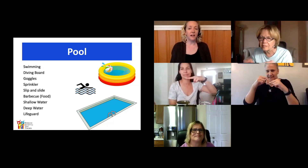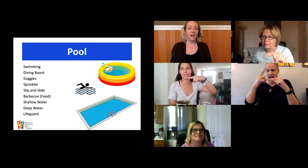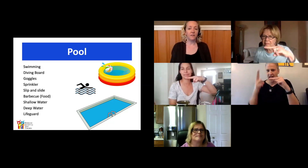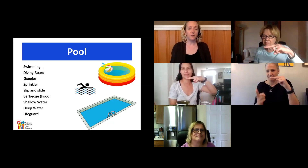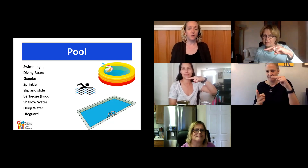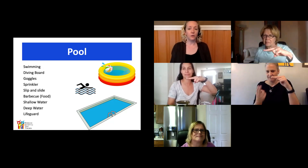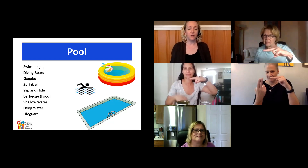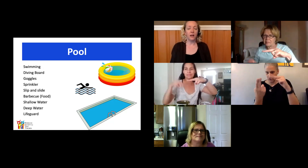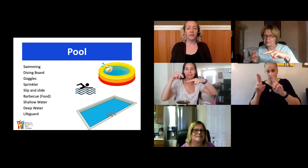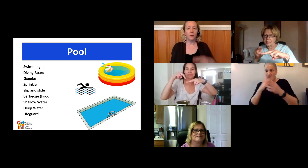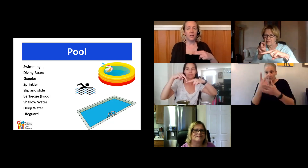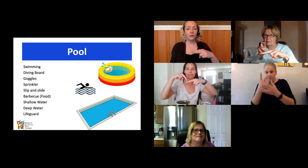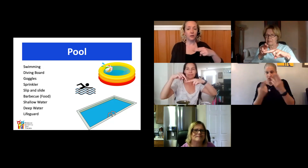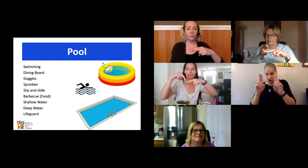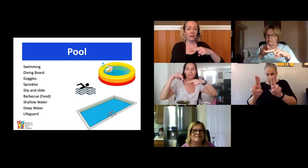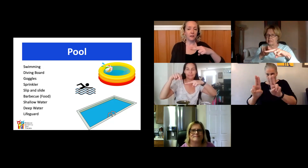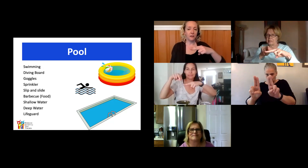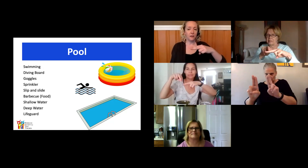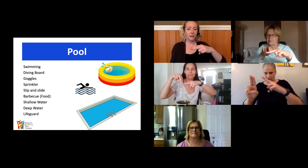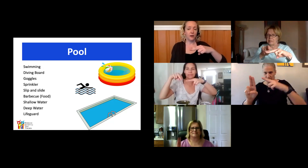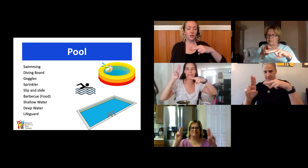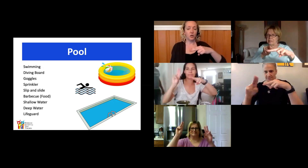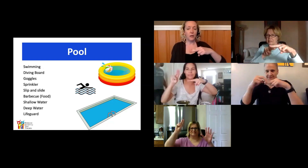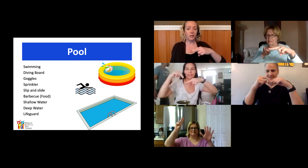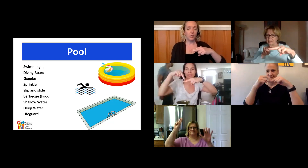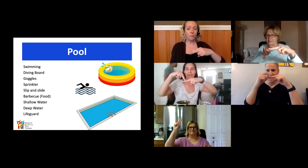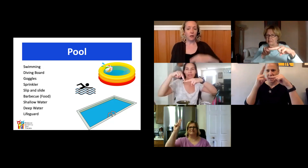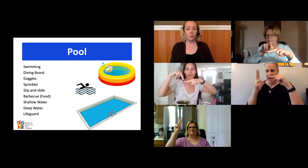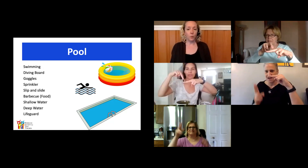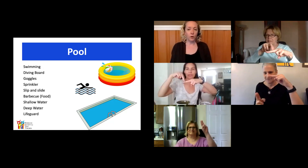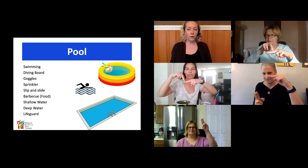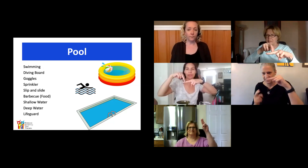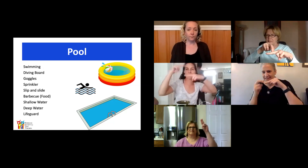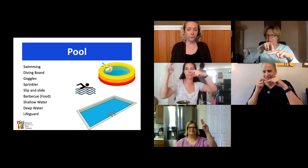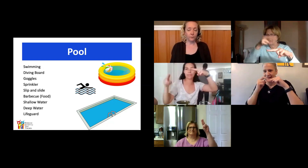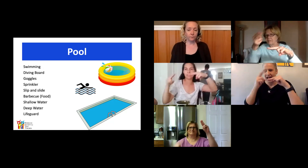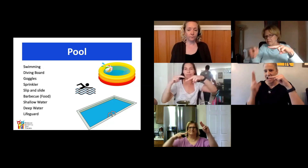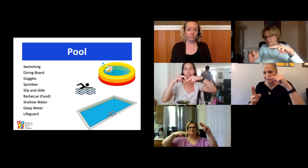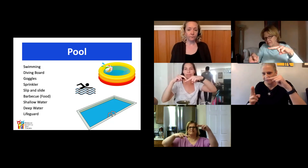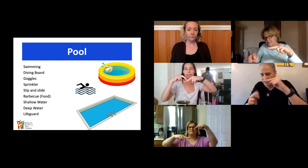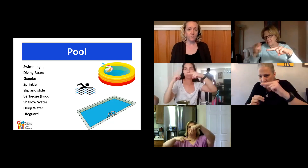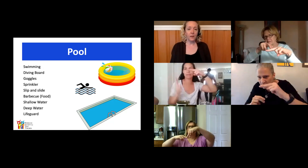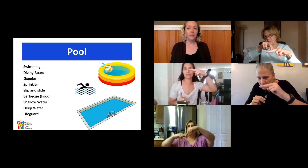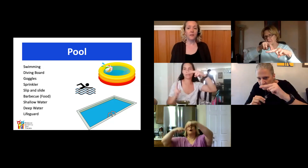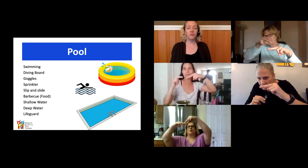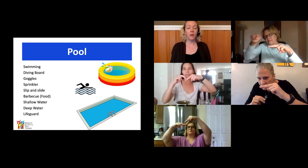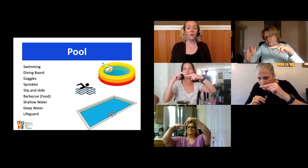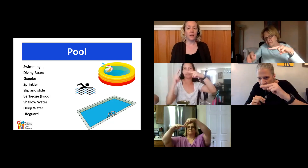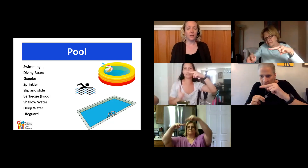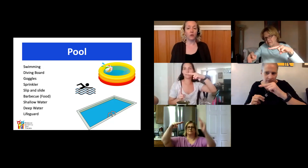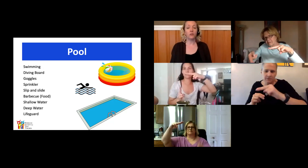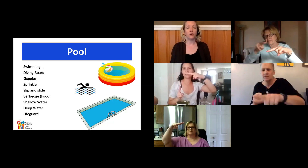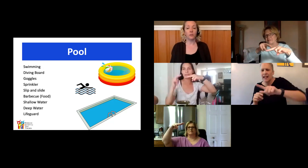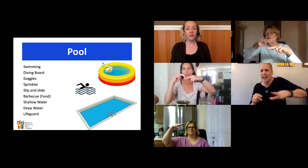make a U hand shape. That's your board. And then your dominant hand also going to make that U hand shape, and it's going to become